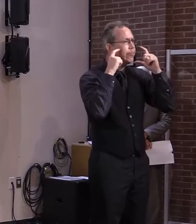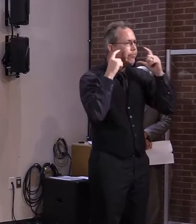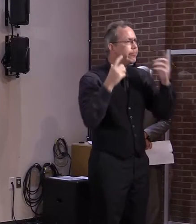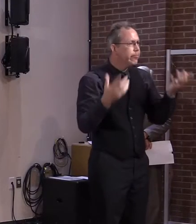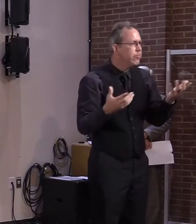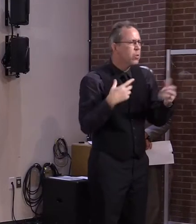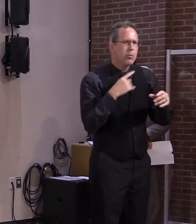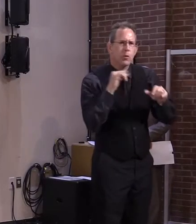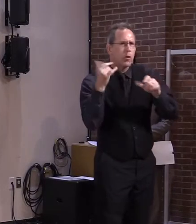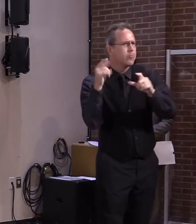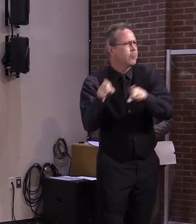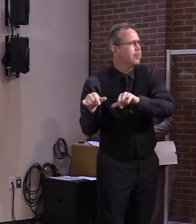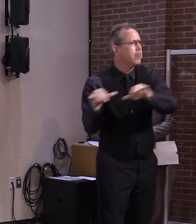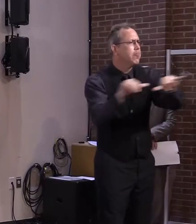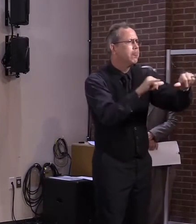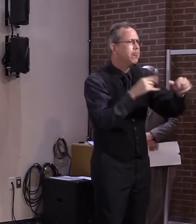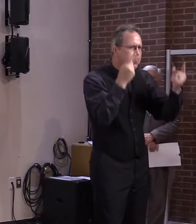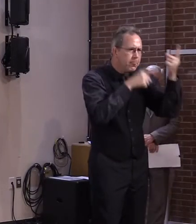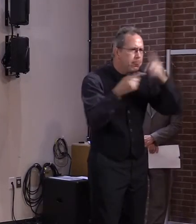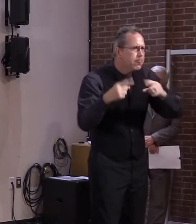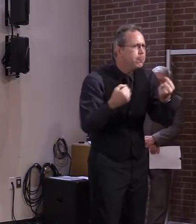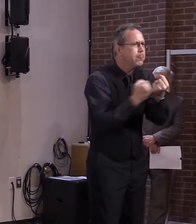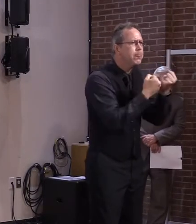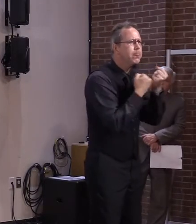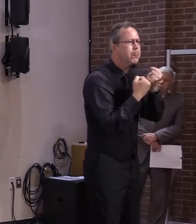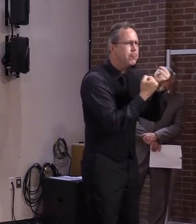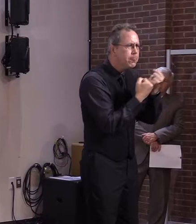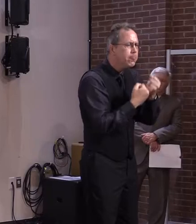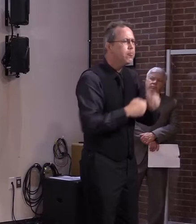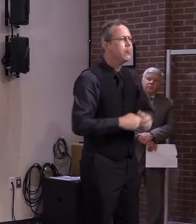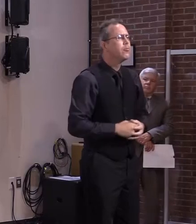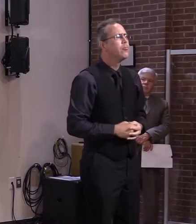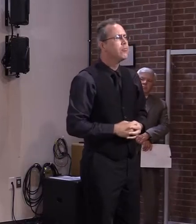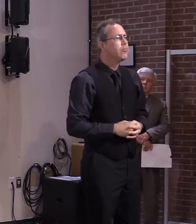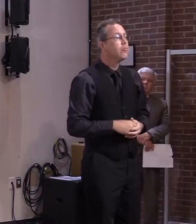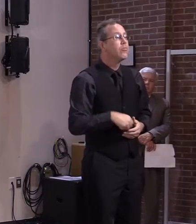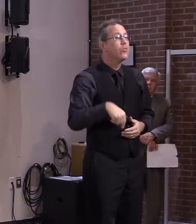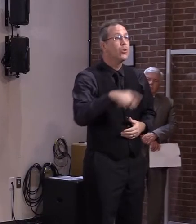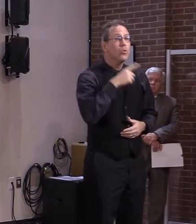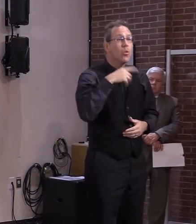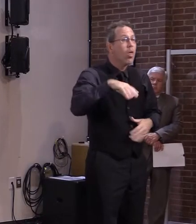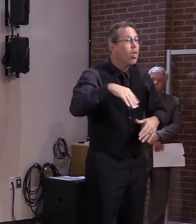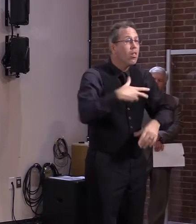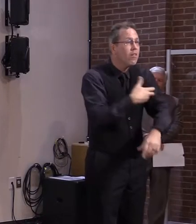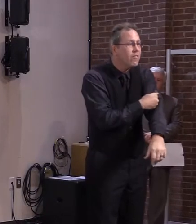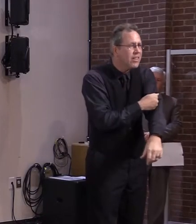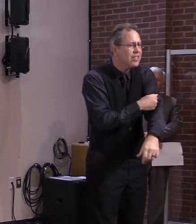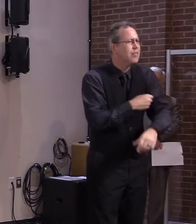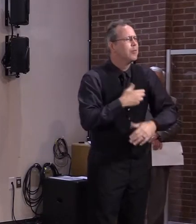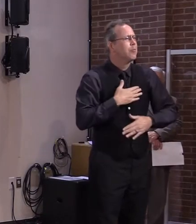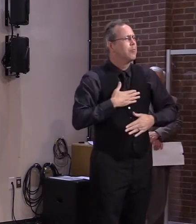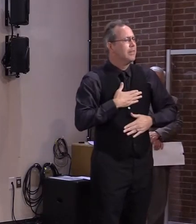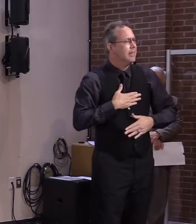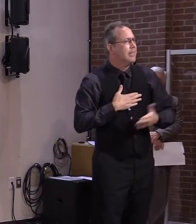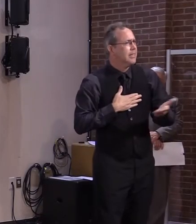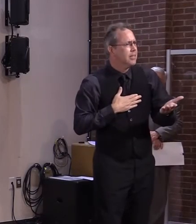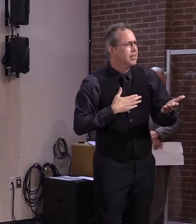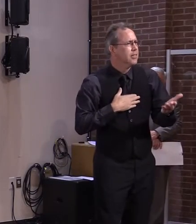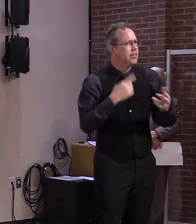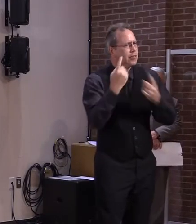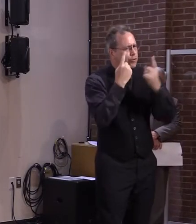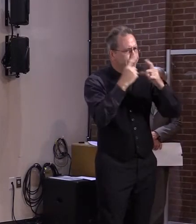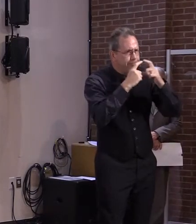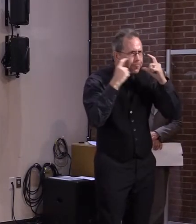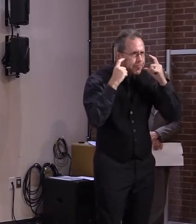Next, as we discussed many times, if you're not vaccinated, you should absolutely wear a mask when indoors